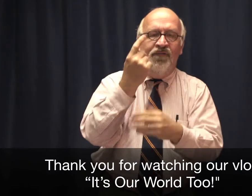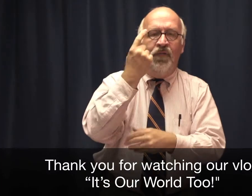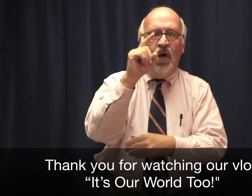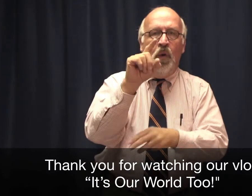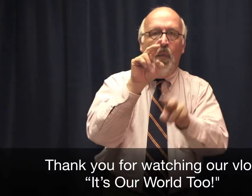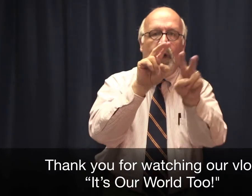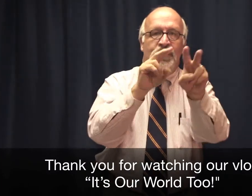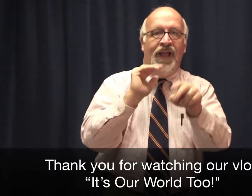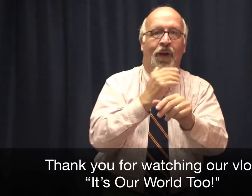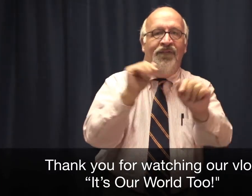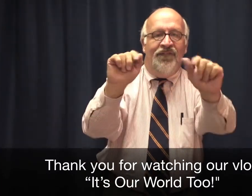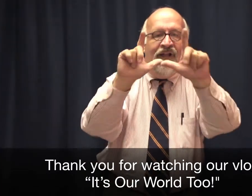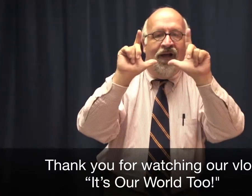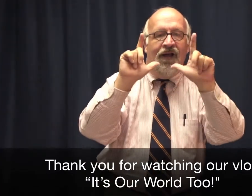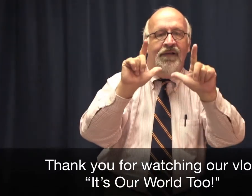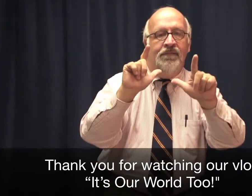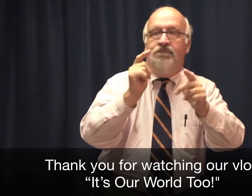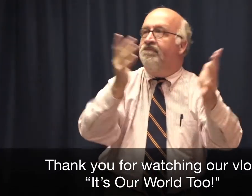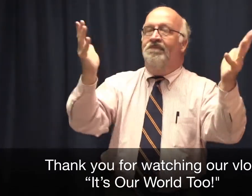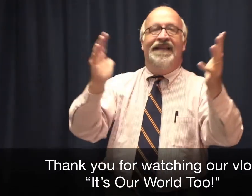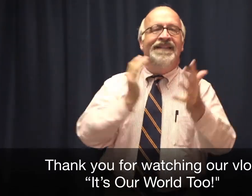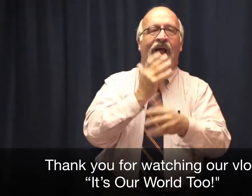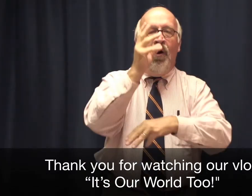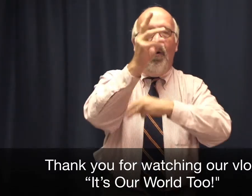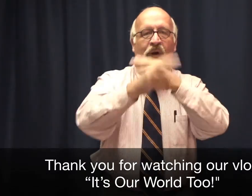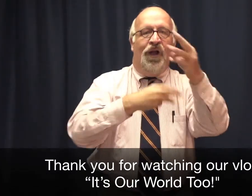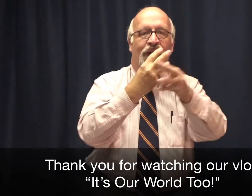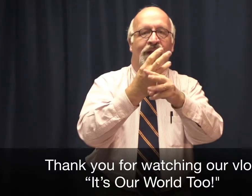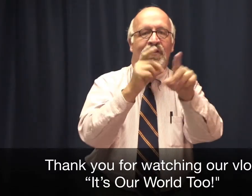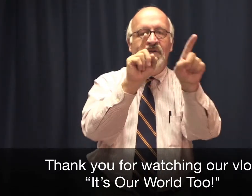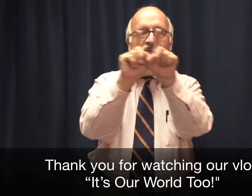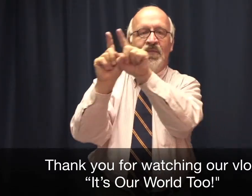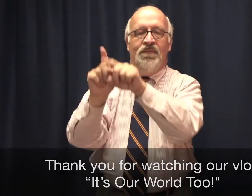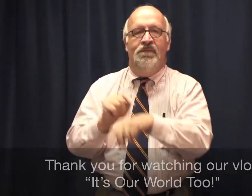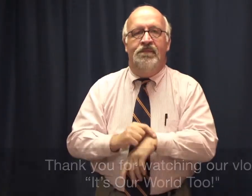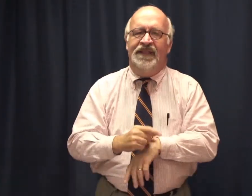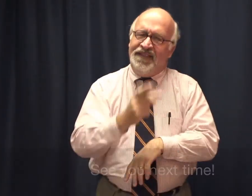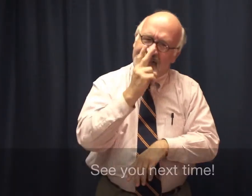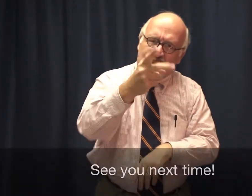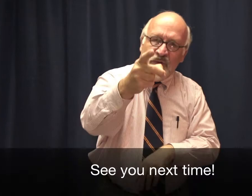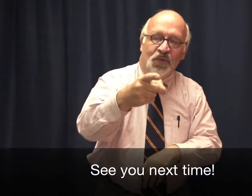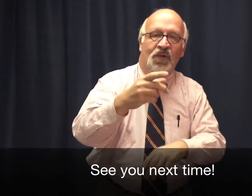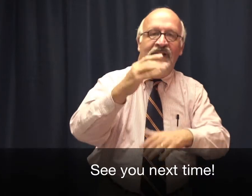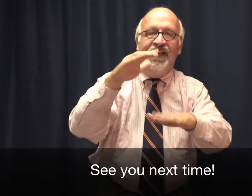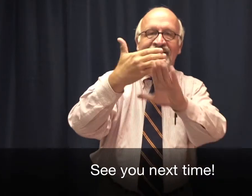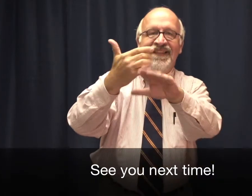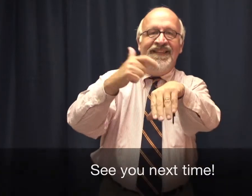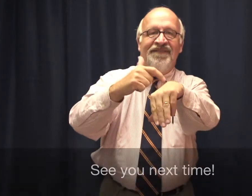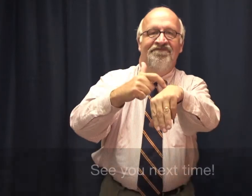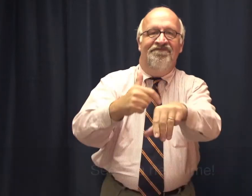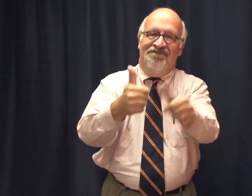Thank you for watching our vlog. It's our world, too. See you next time.